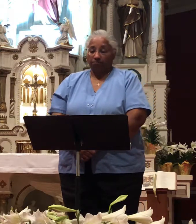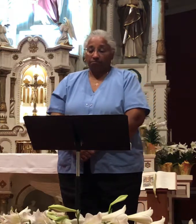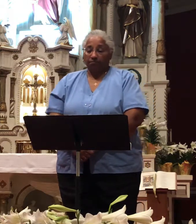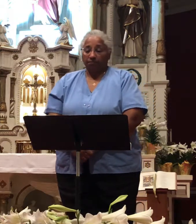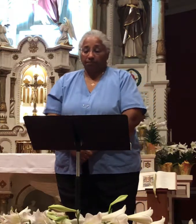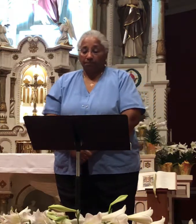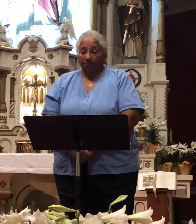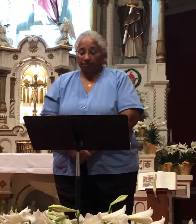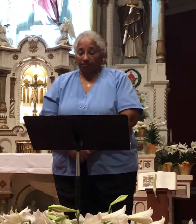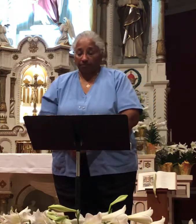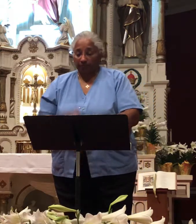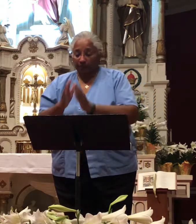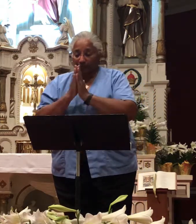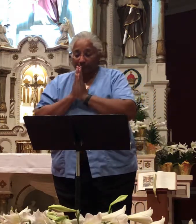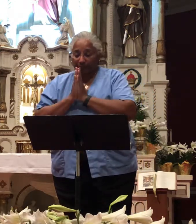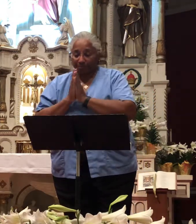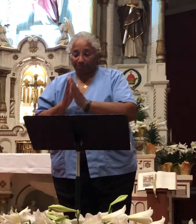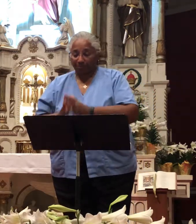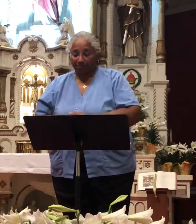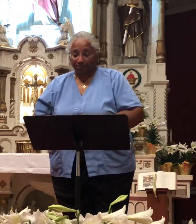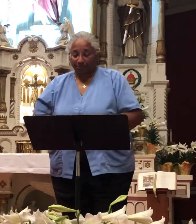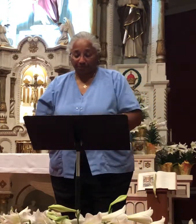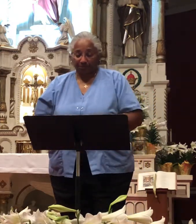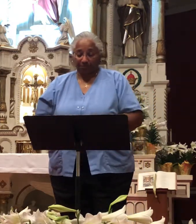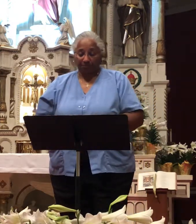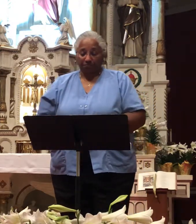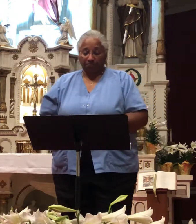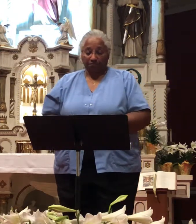mí. Amén. Amén.